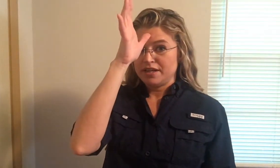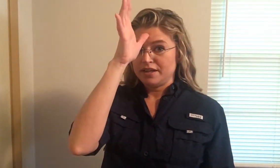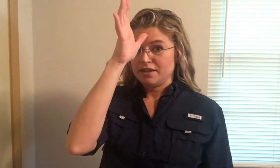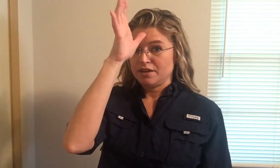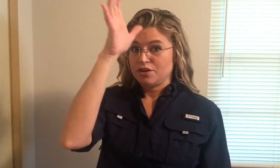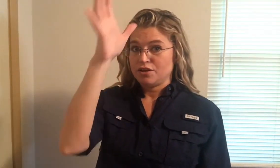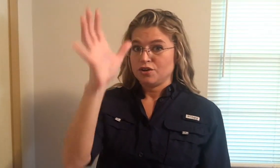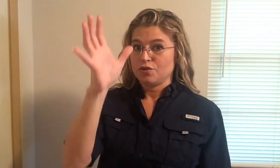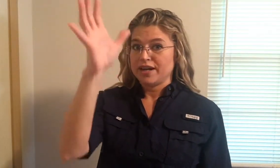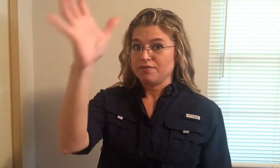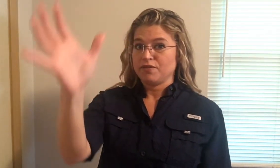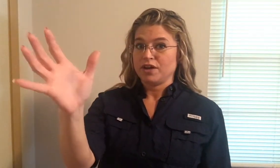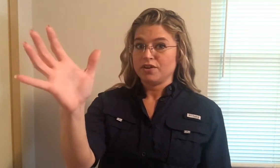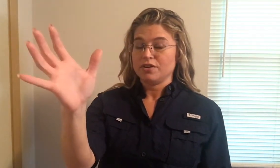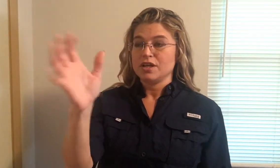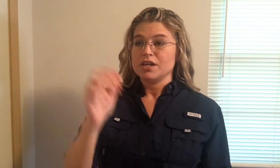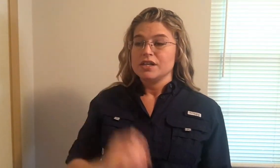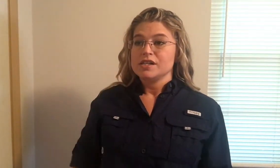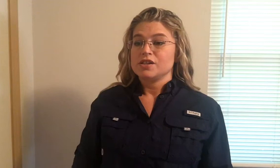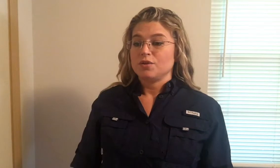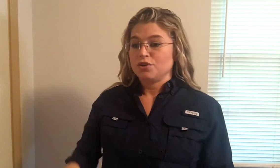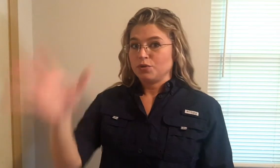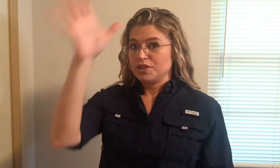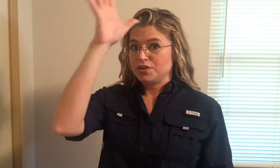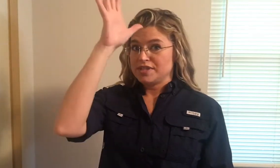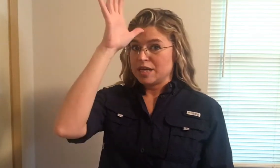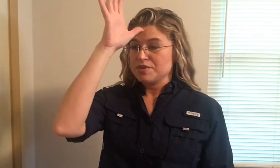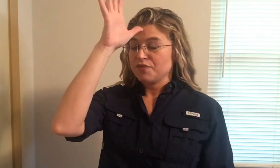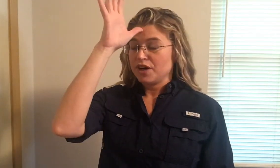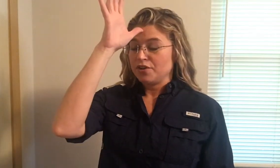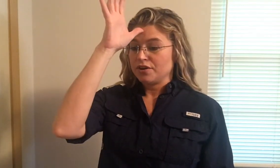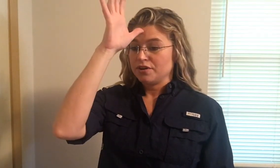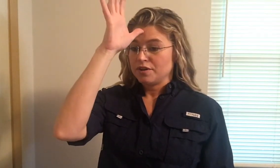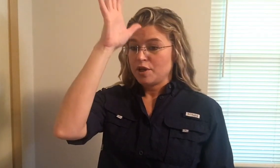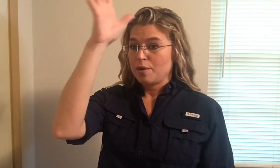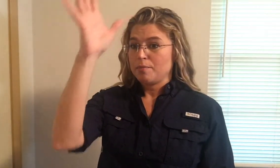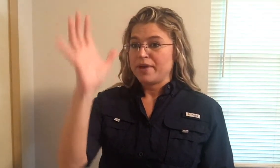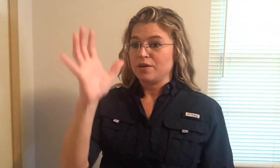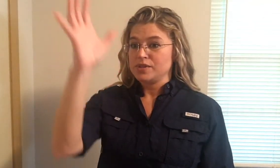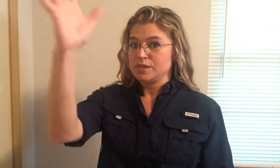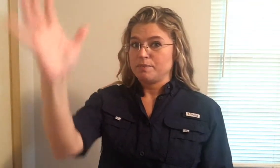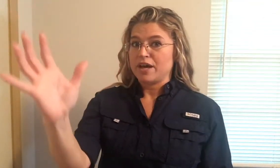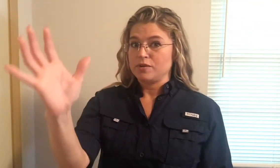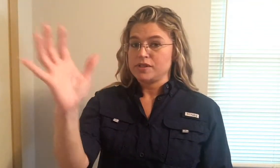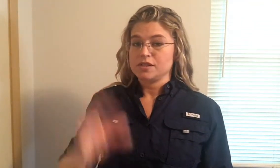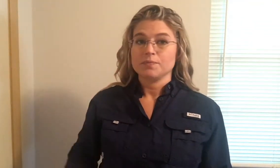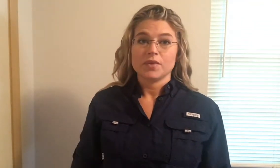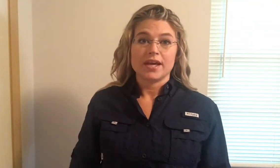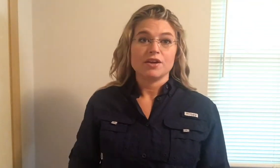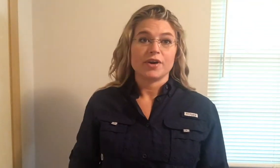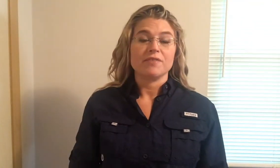be grandfather. So you're going to do the same as father, bounce, bounce. Okay,